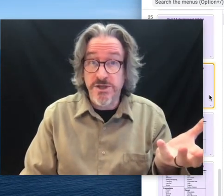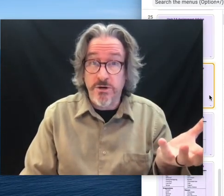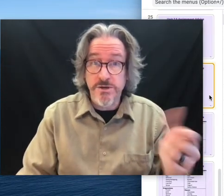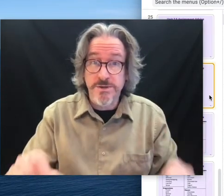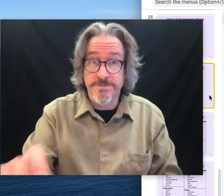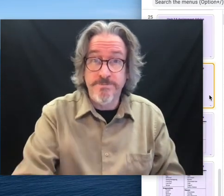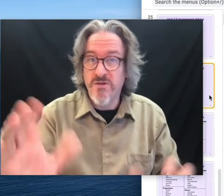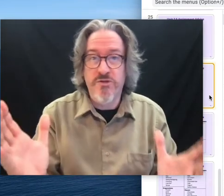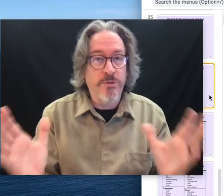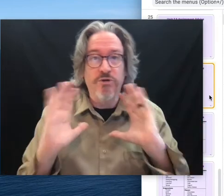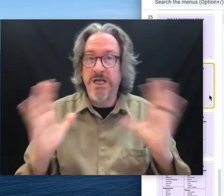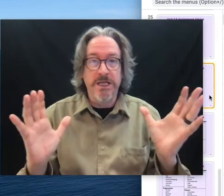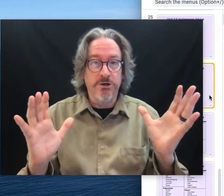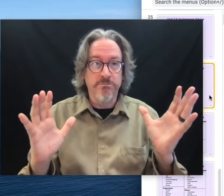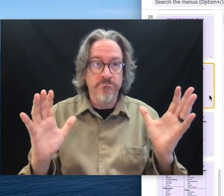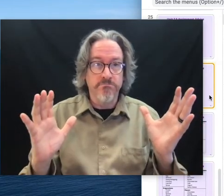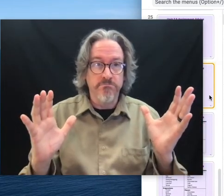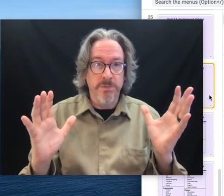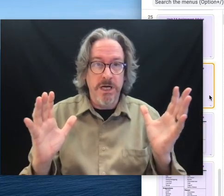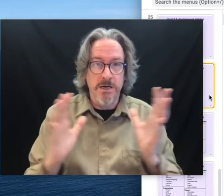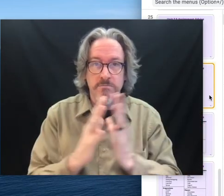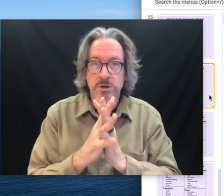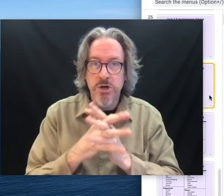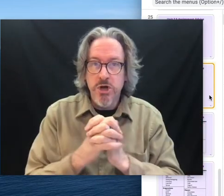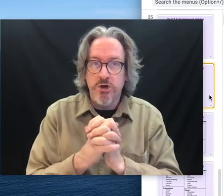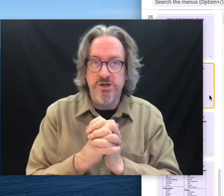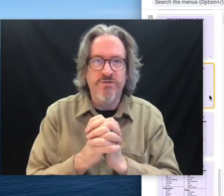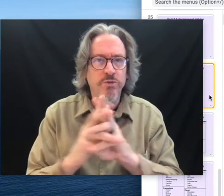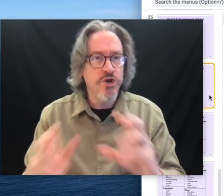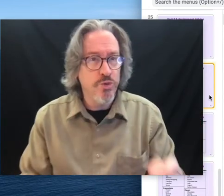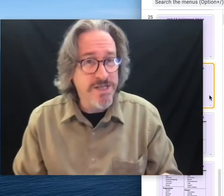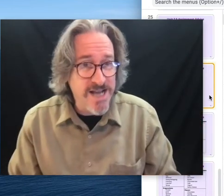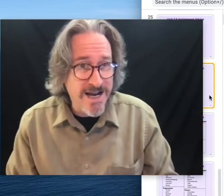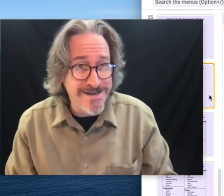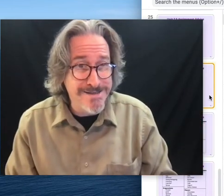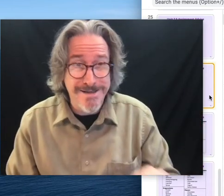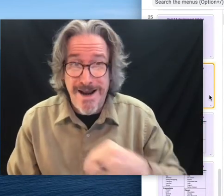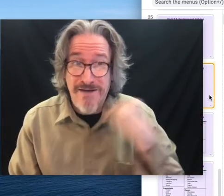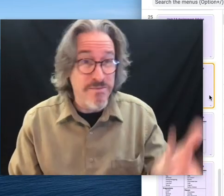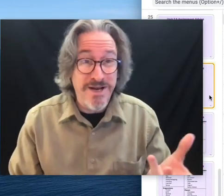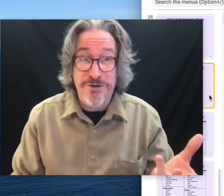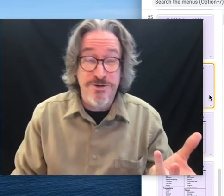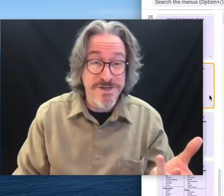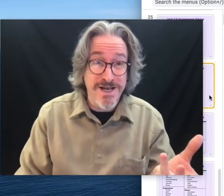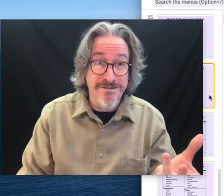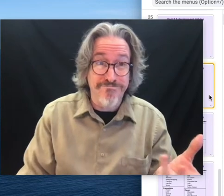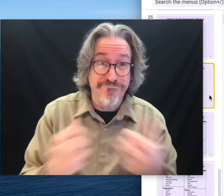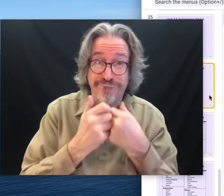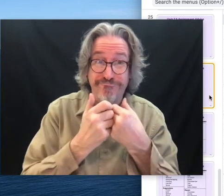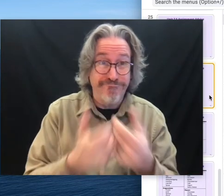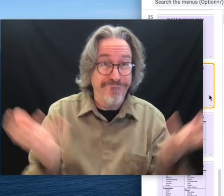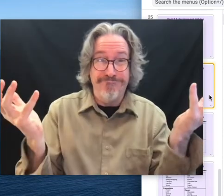conversation starters, they're pretty clear. There's a few new signs that haven't been introduced